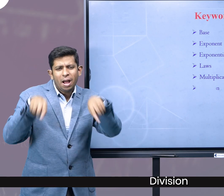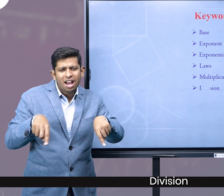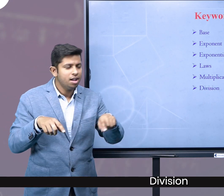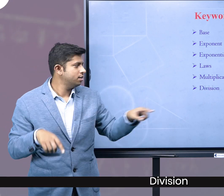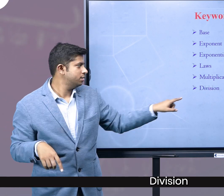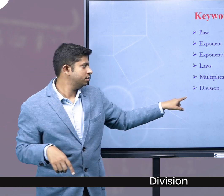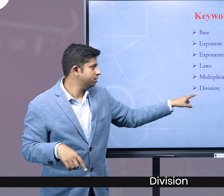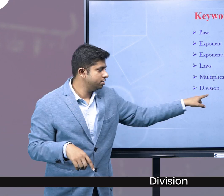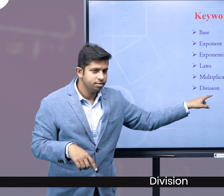division,